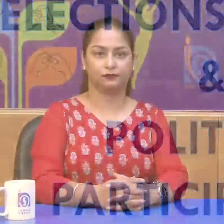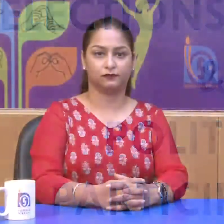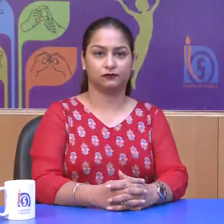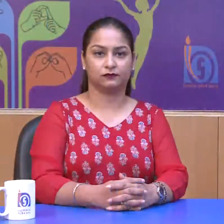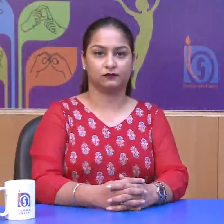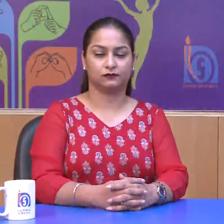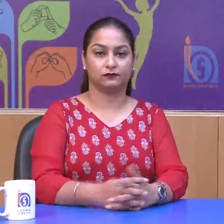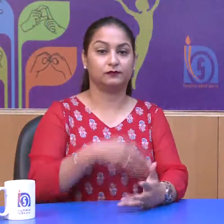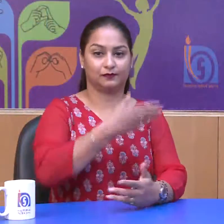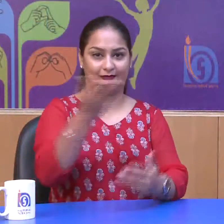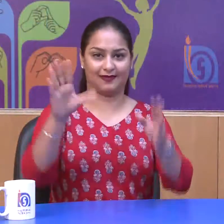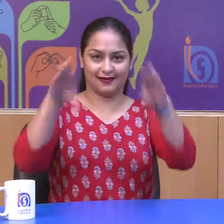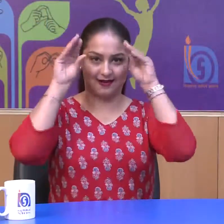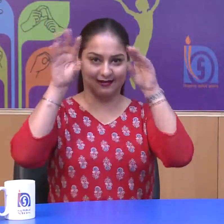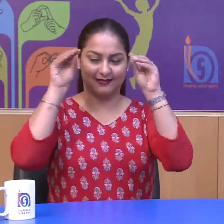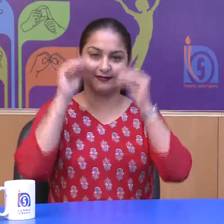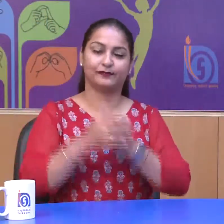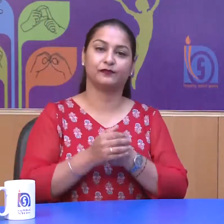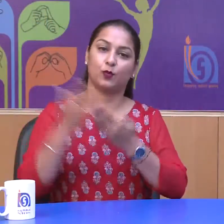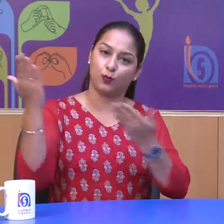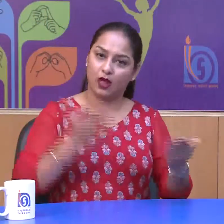Dear learners, welcome to NIOS.